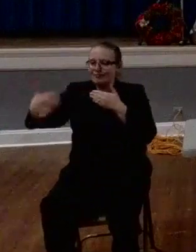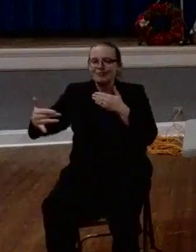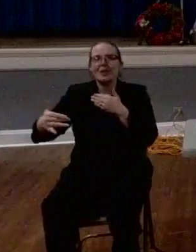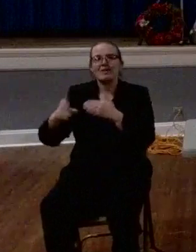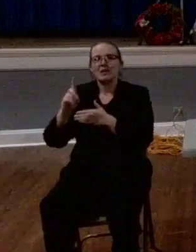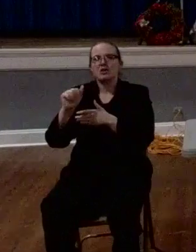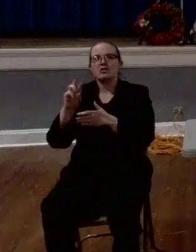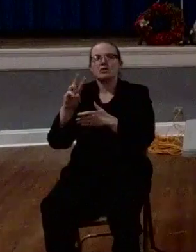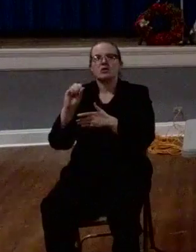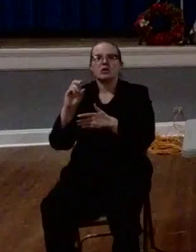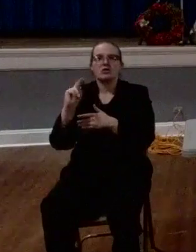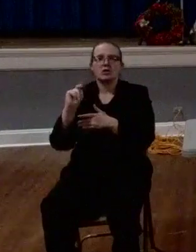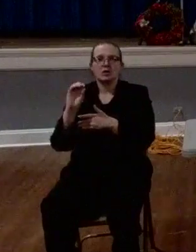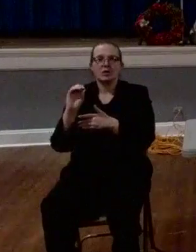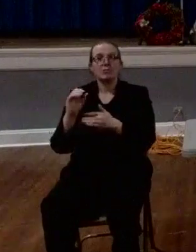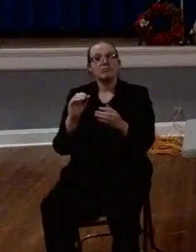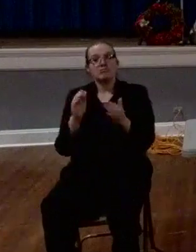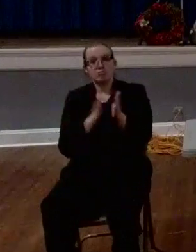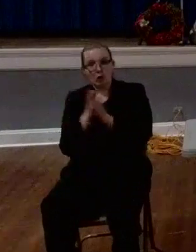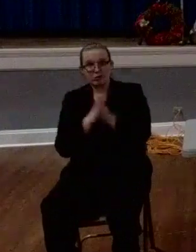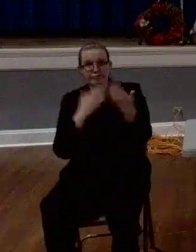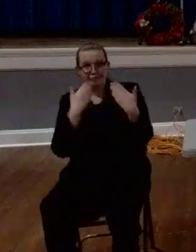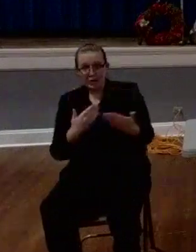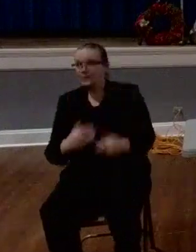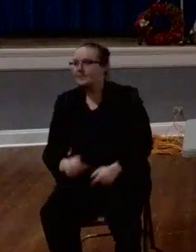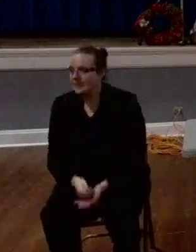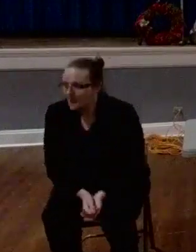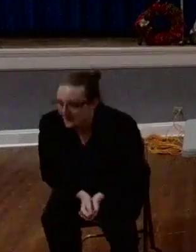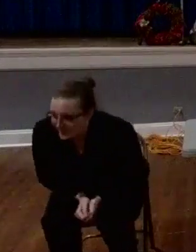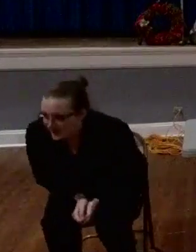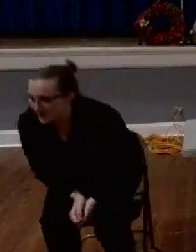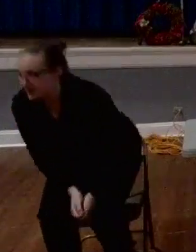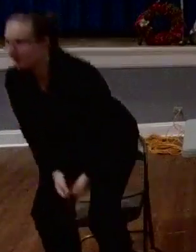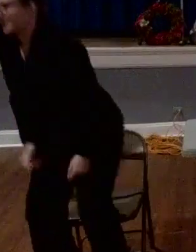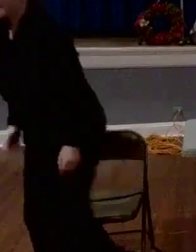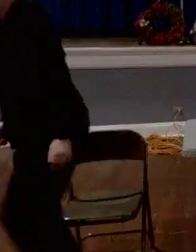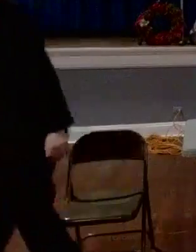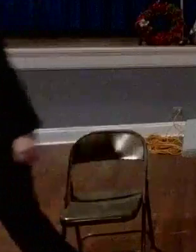Park. So, thank you. Thank you.